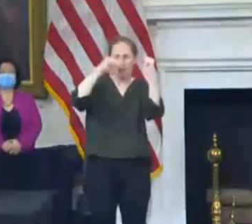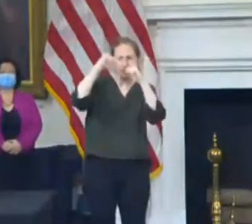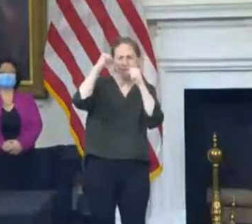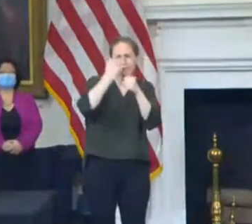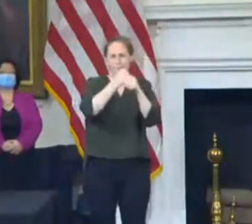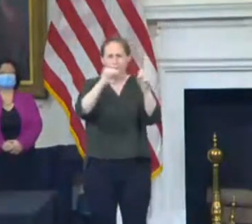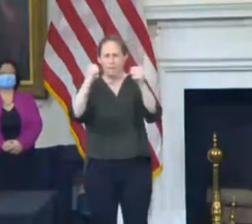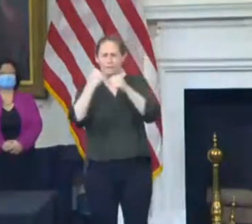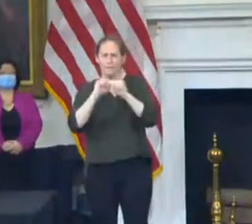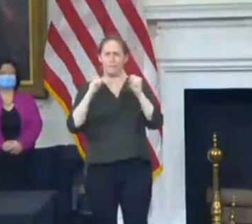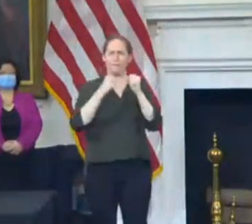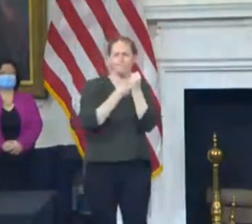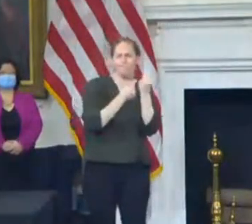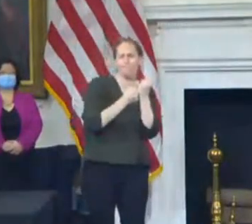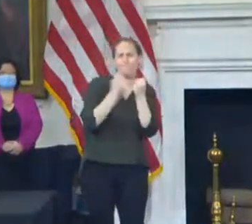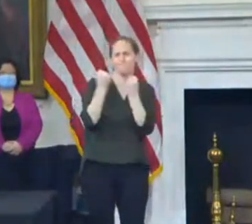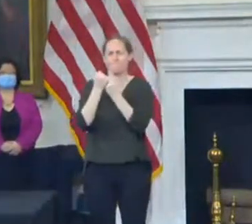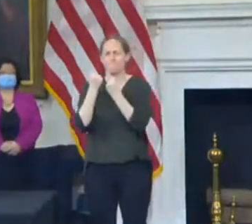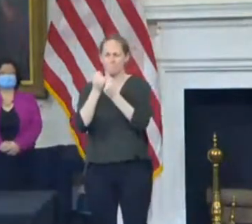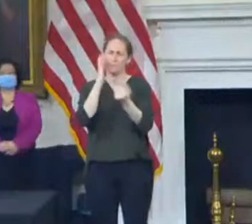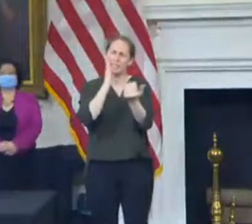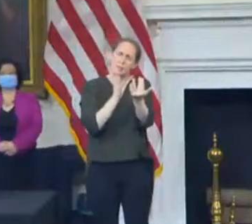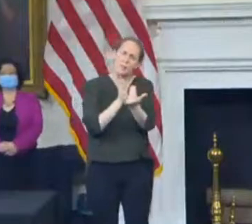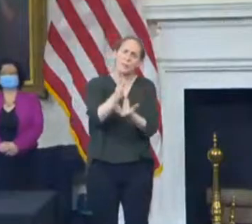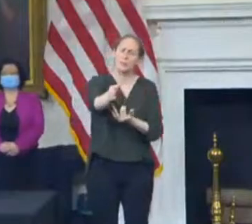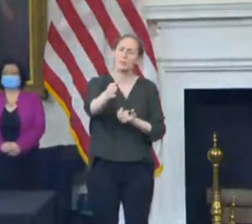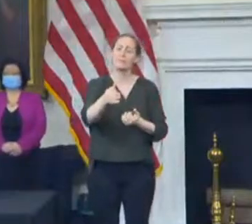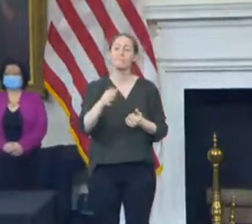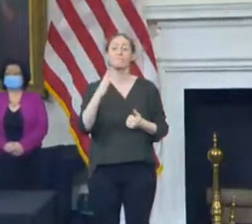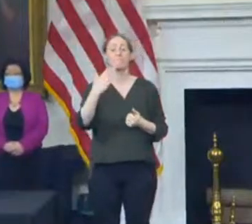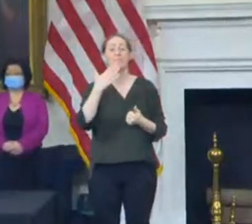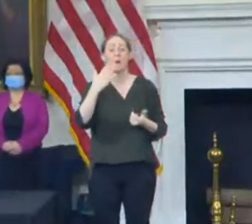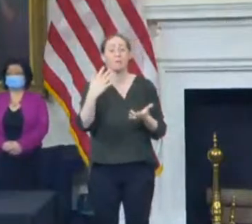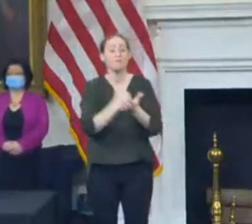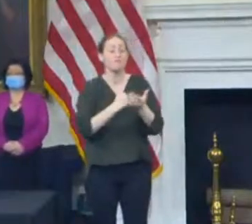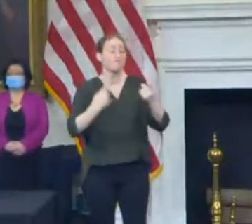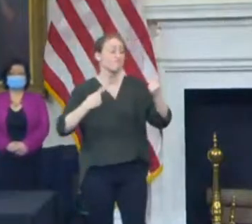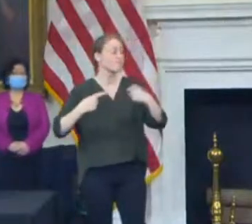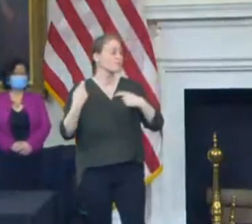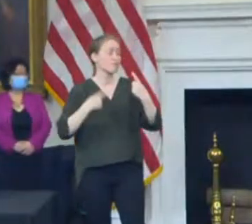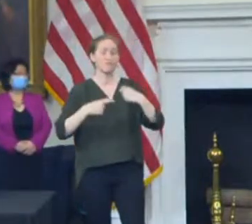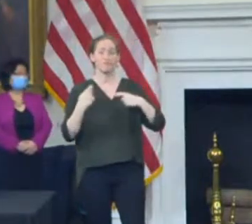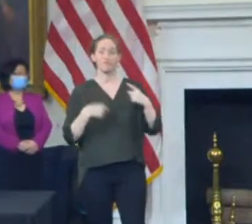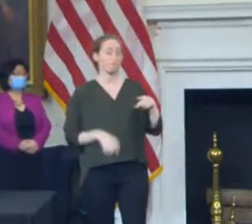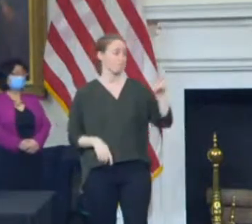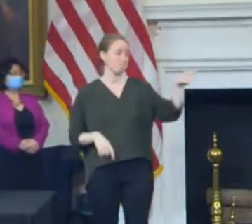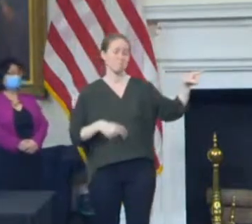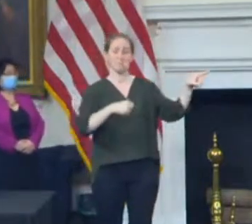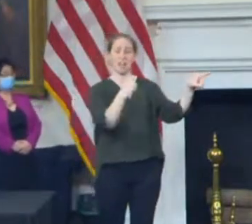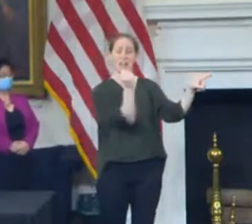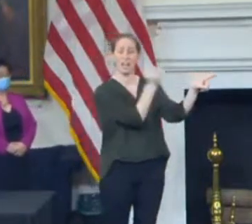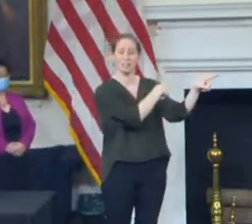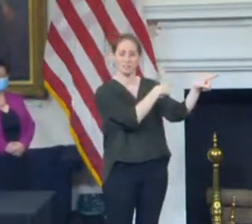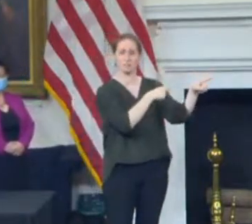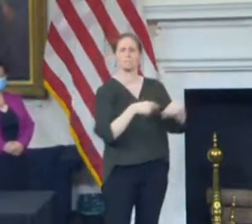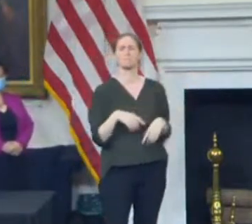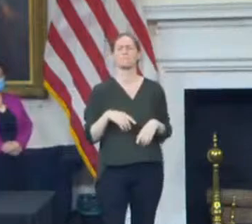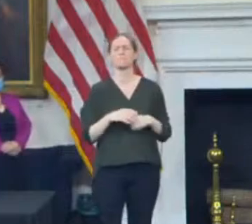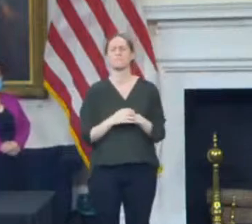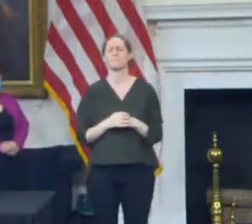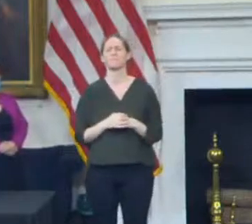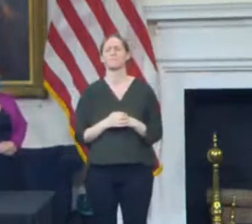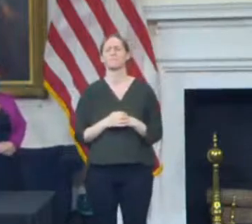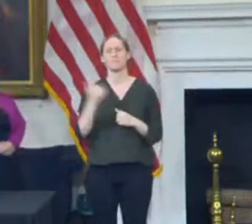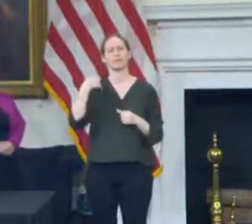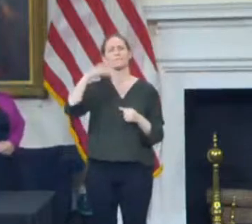will get through this together. So thank you, and with that, I'll be happy to take some questions. Yeah. Across the region today, we saw local